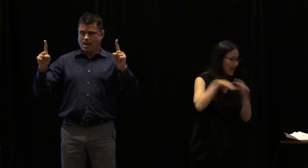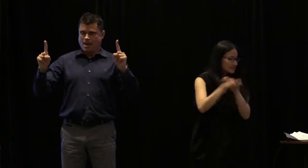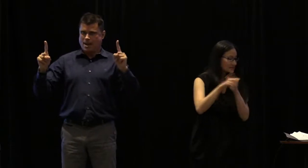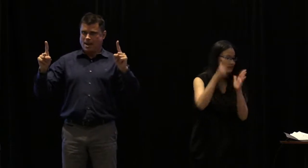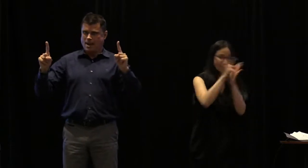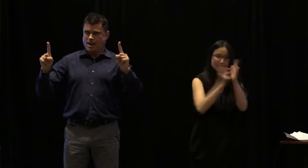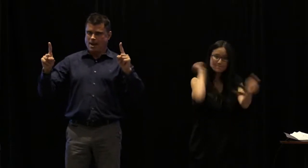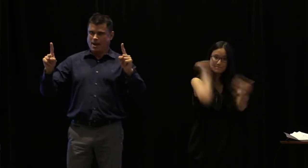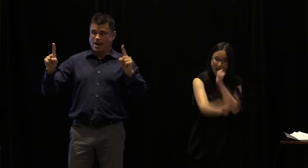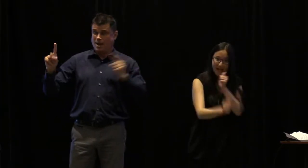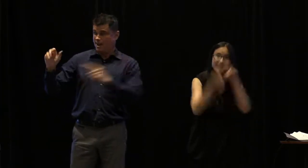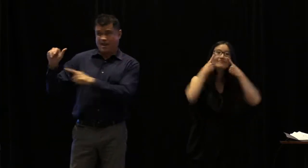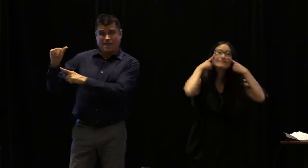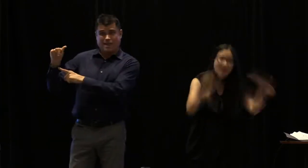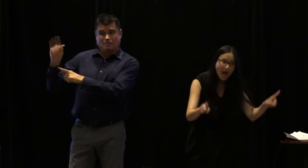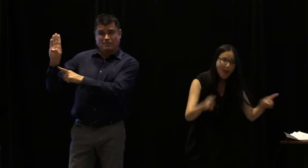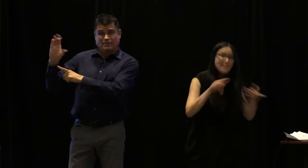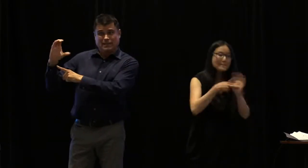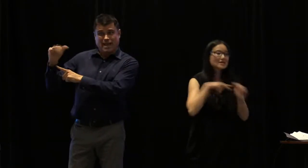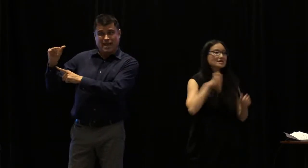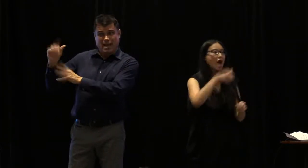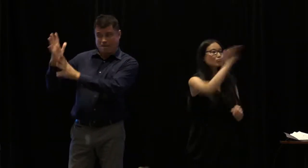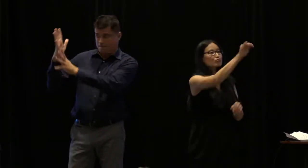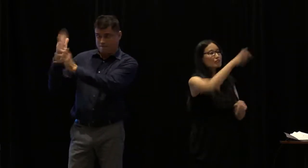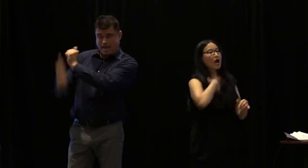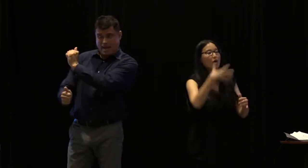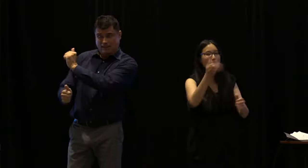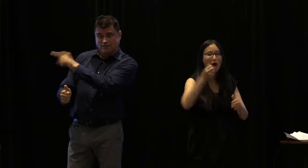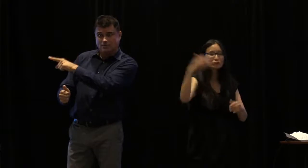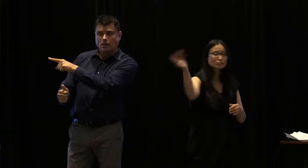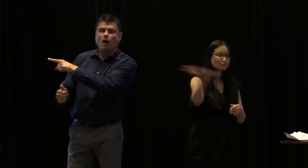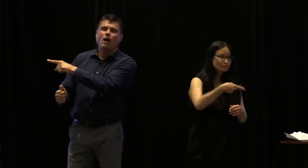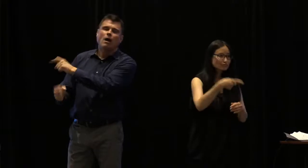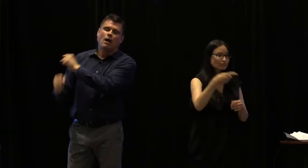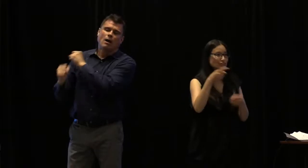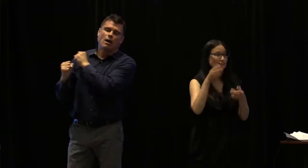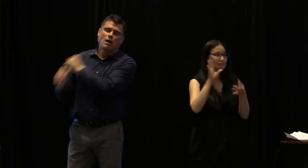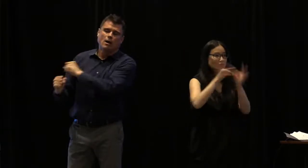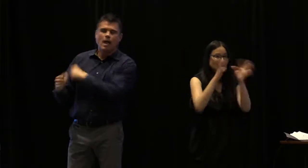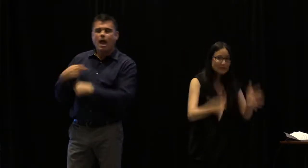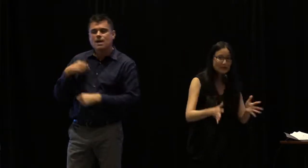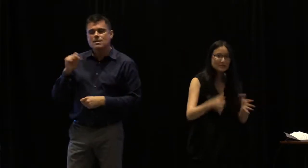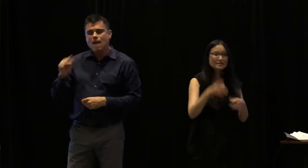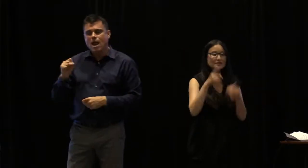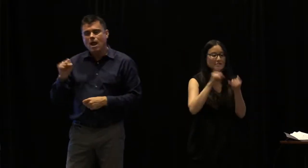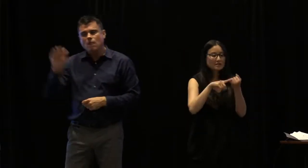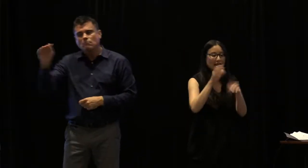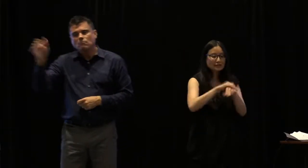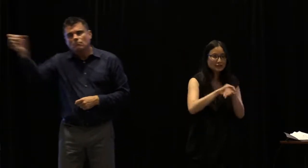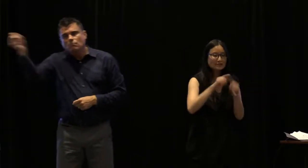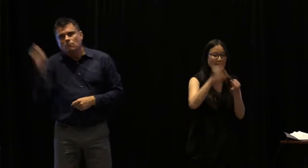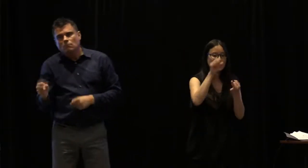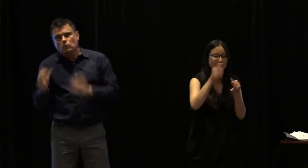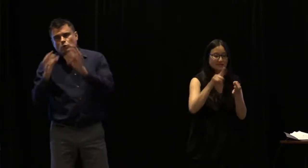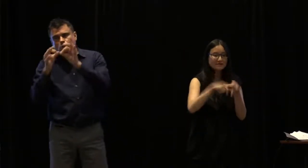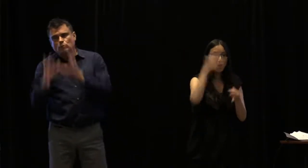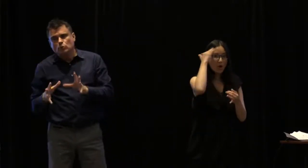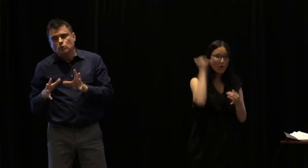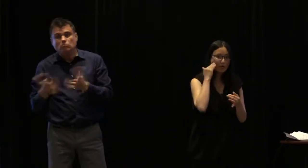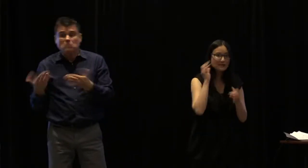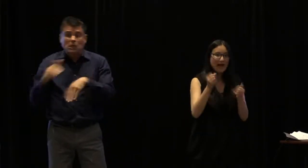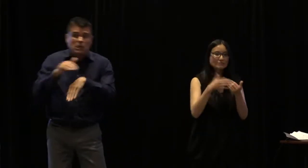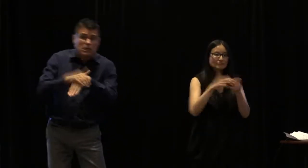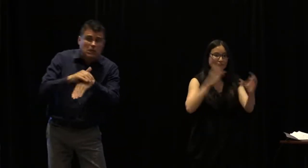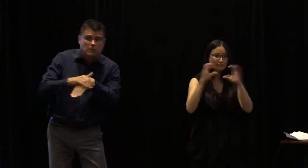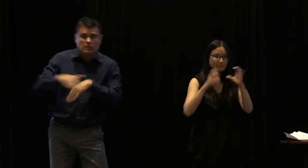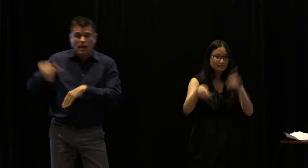that finally, with the BC Accessibility Act passed, I was able to say, look, there's a law in place. You all need to provide